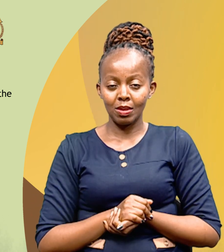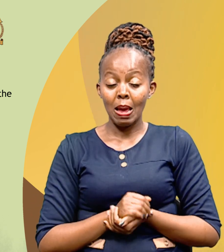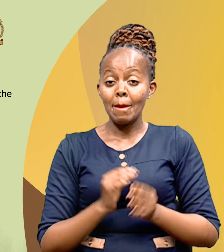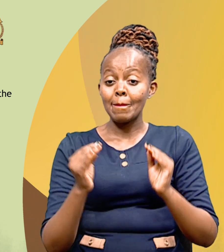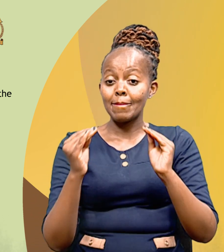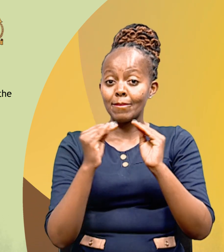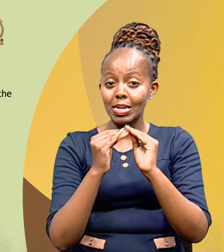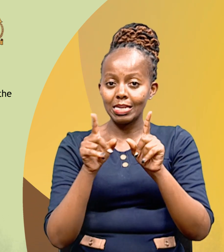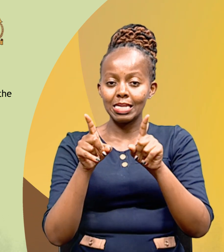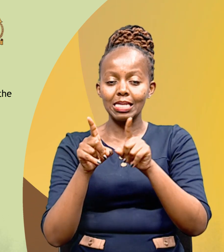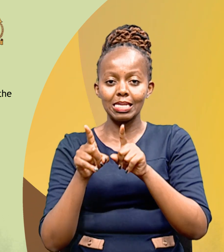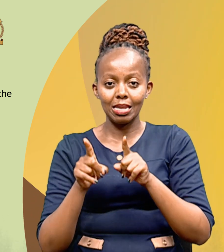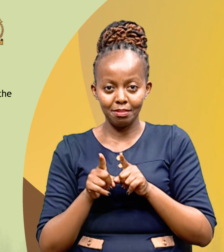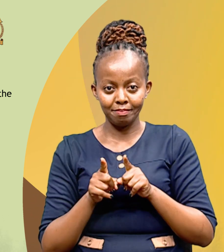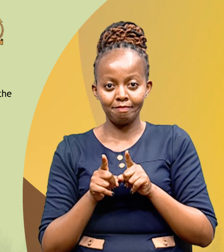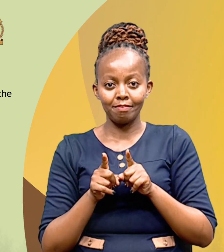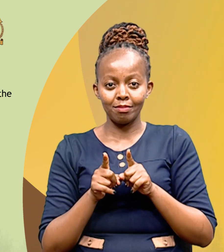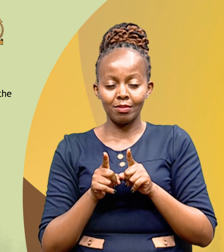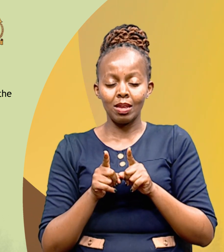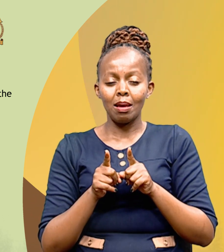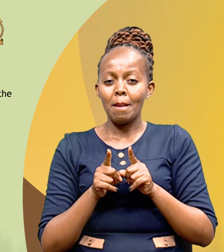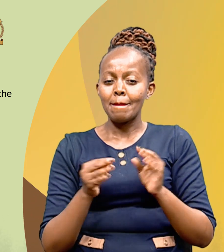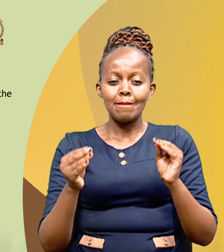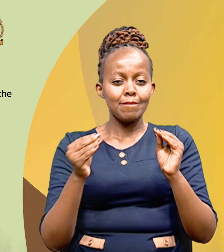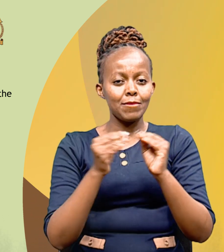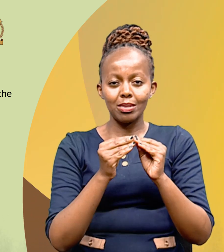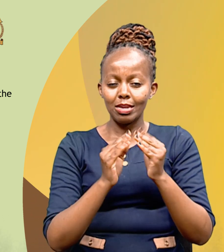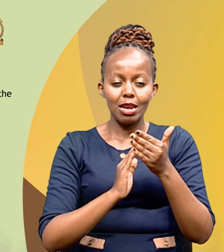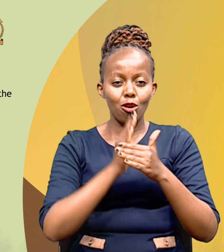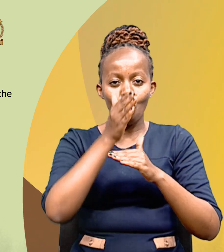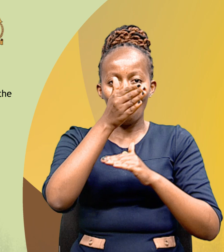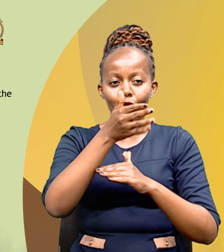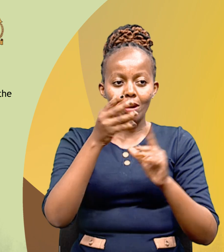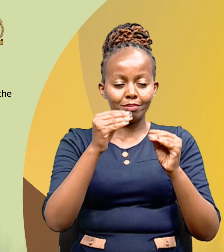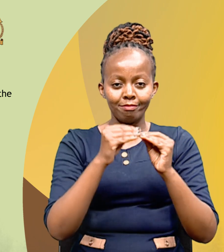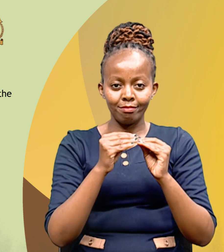meet and exceed customer expectations,